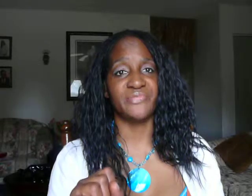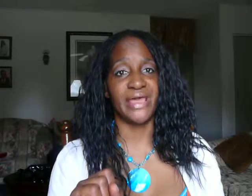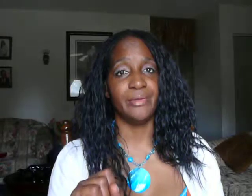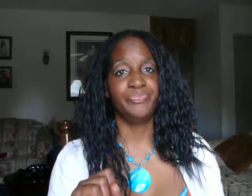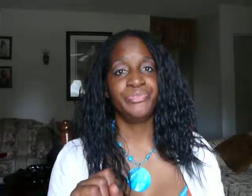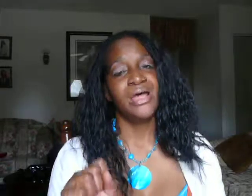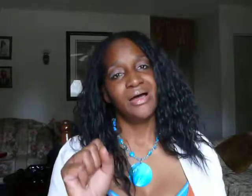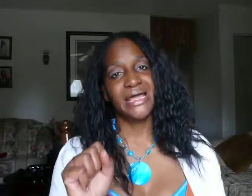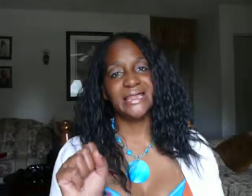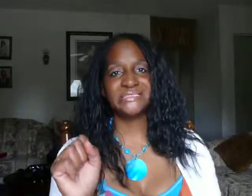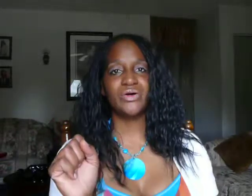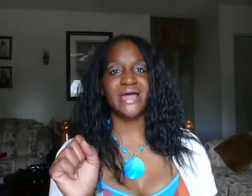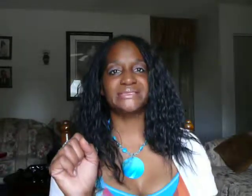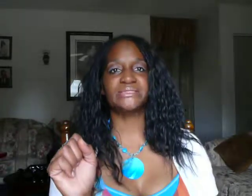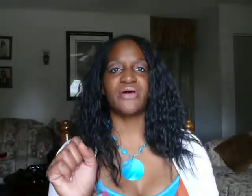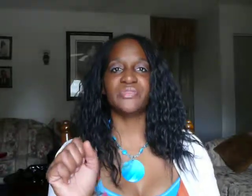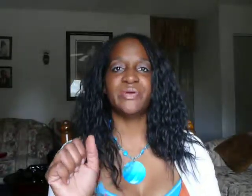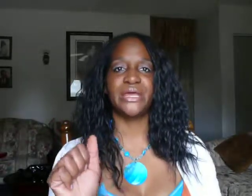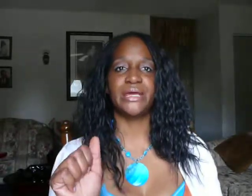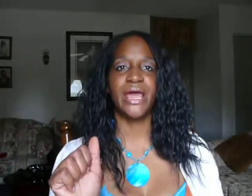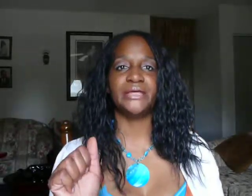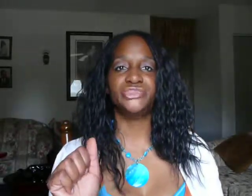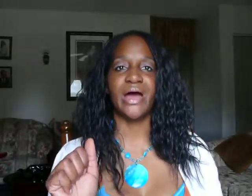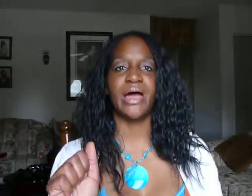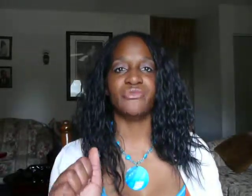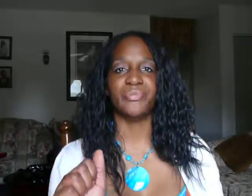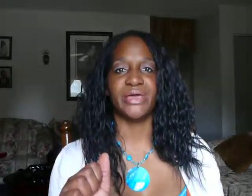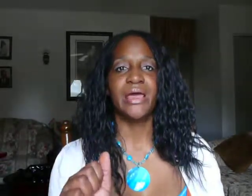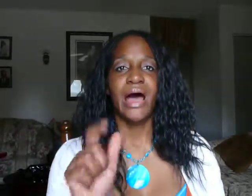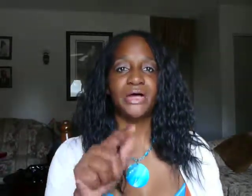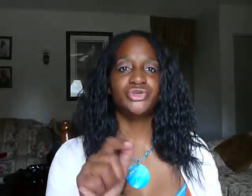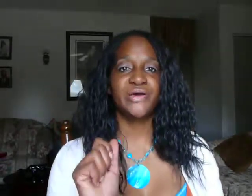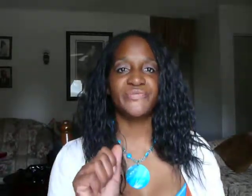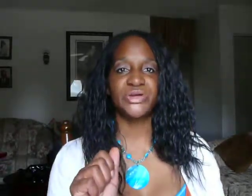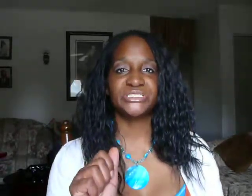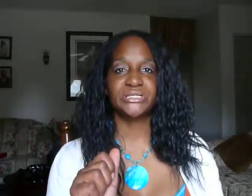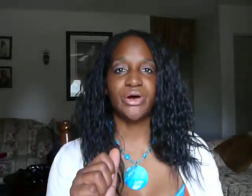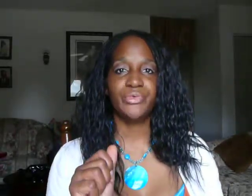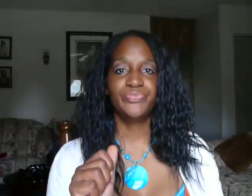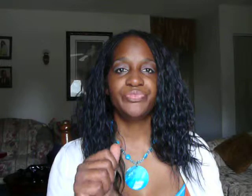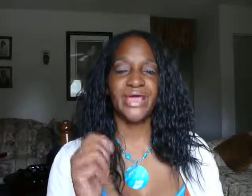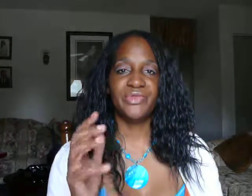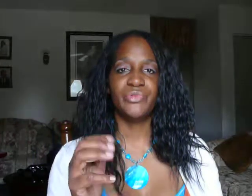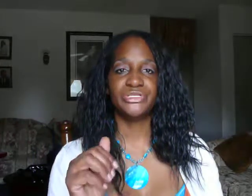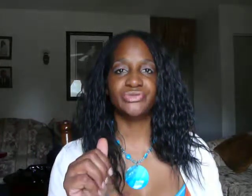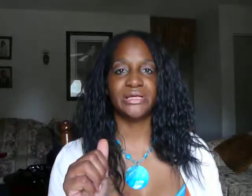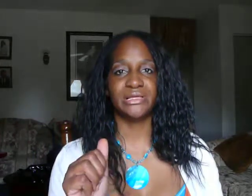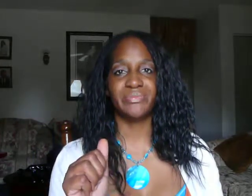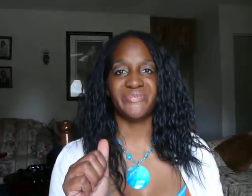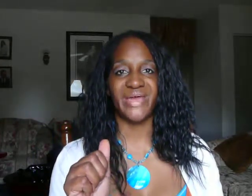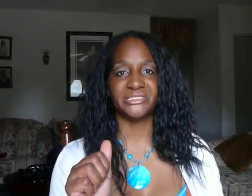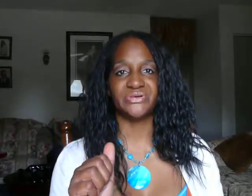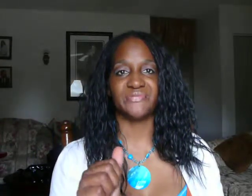that. Okay, let's go ahead and start from the beginning and do our alphabet. I'll do it first slow, and then we'll do it a little bit faster after